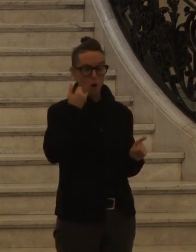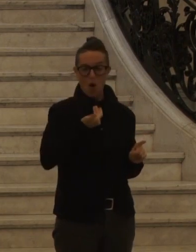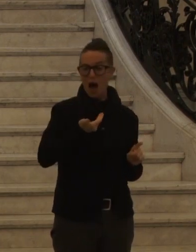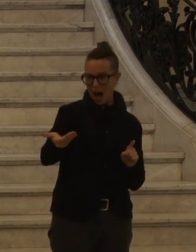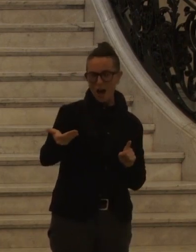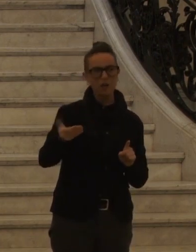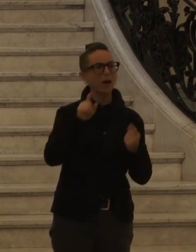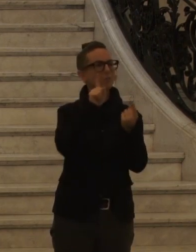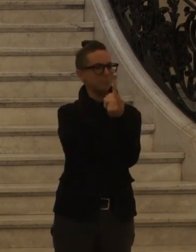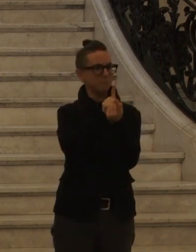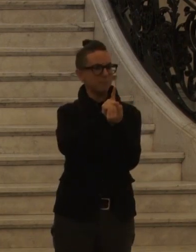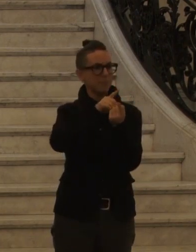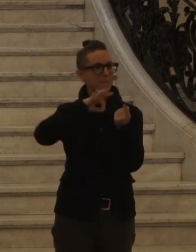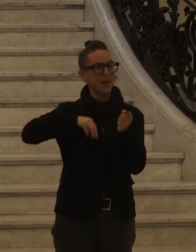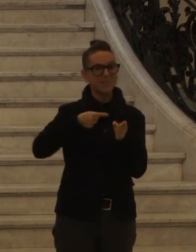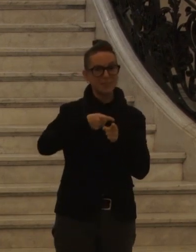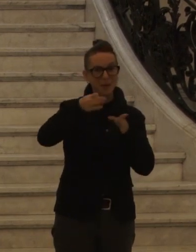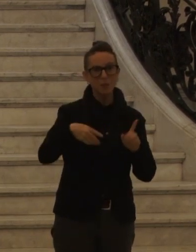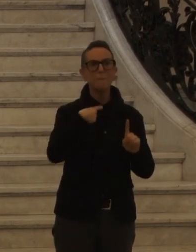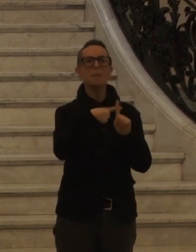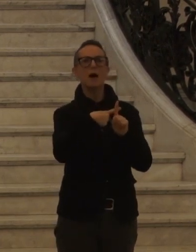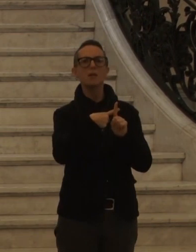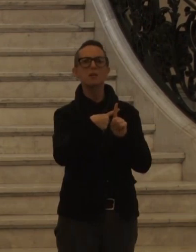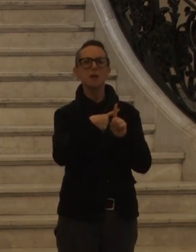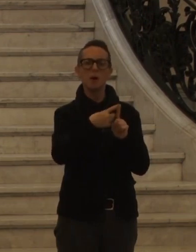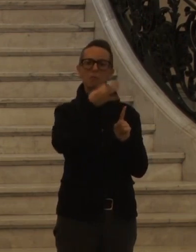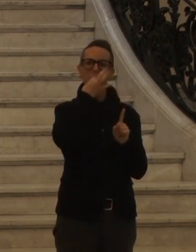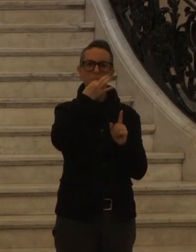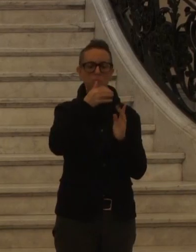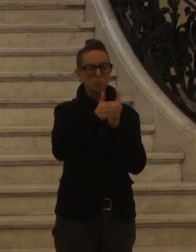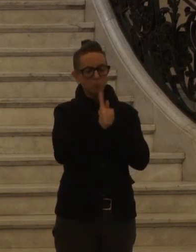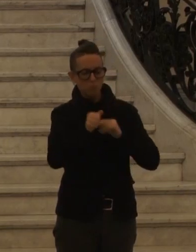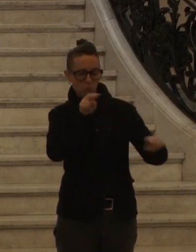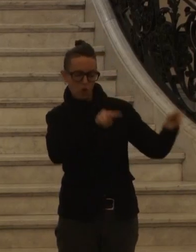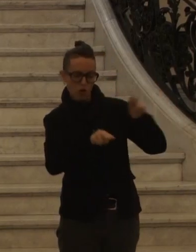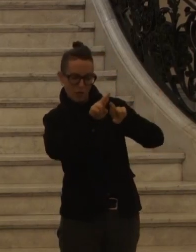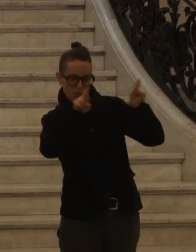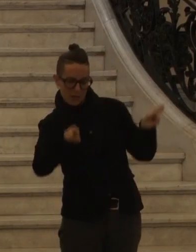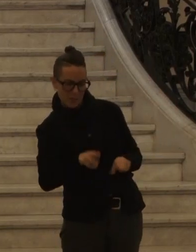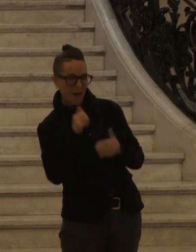can talk to them. And we also have a person to look at resumes and help you